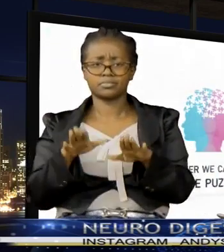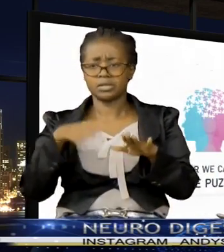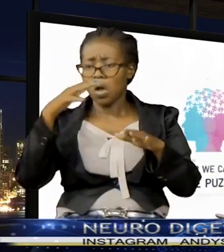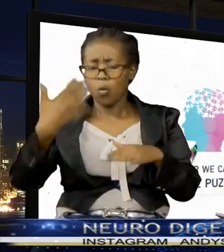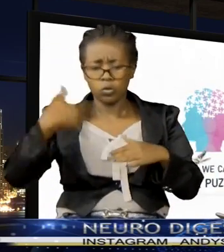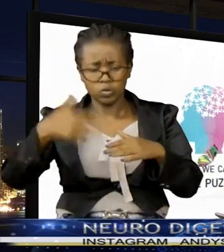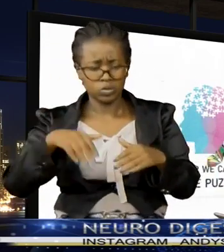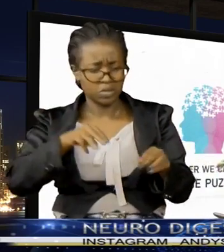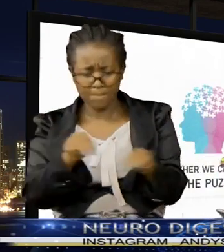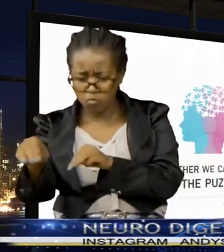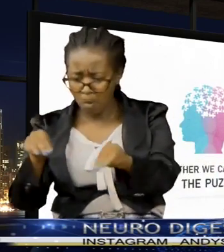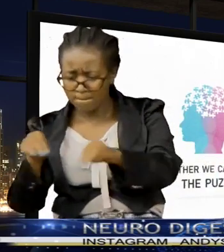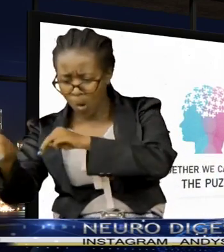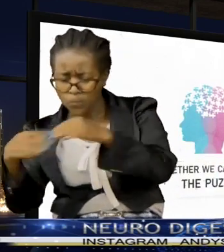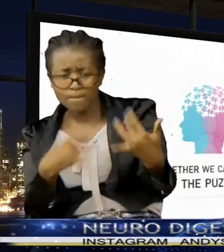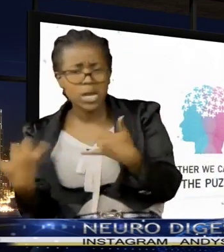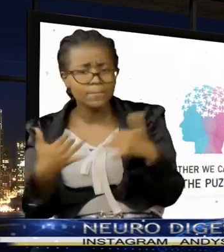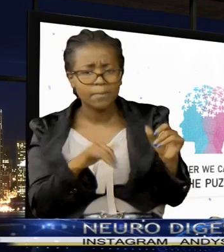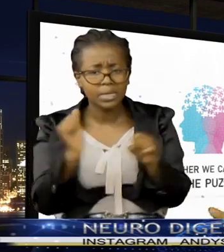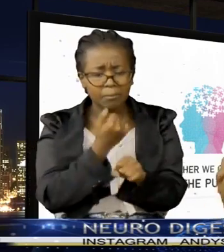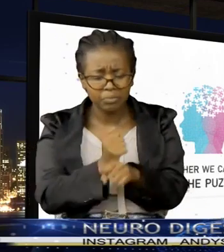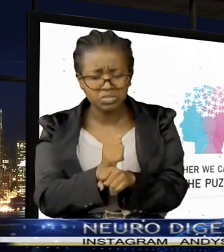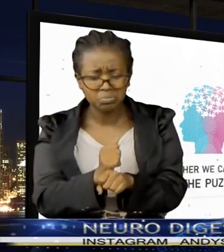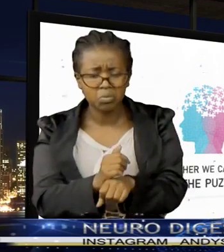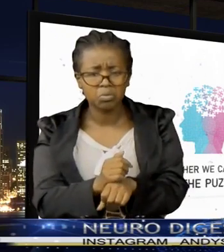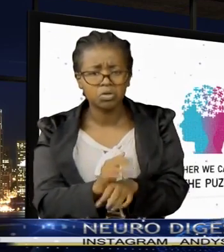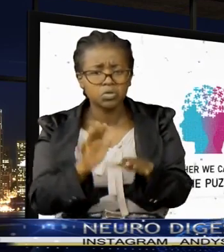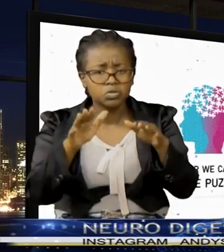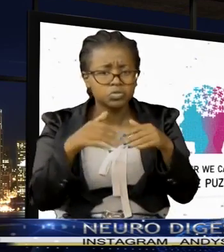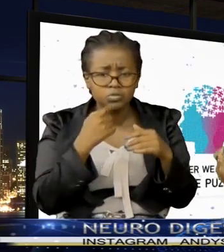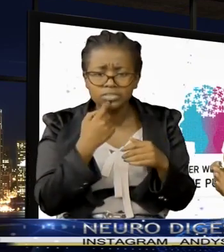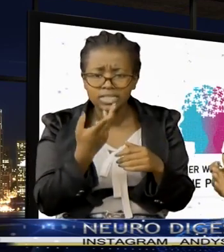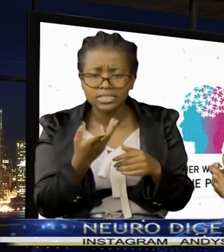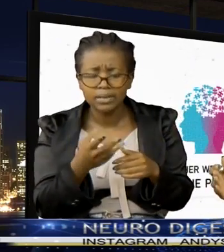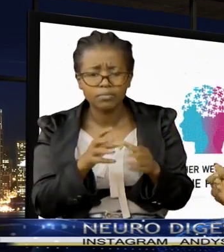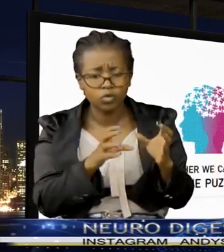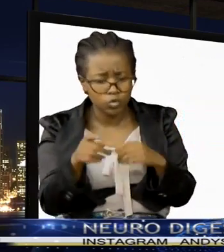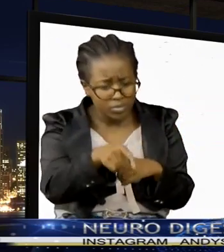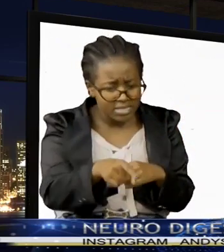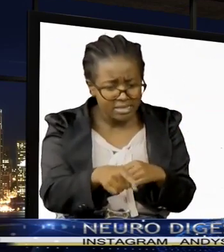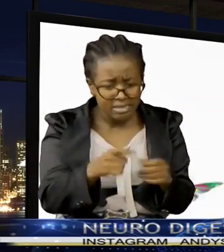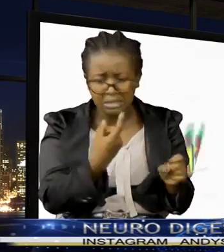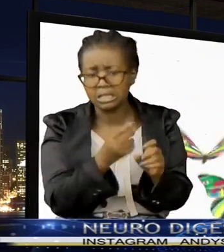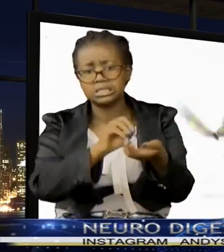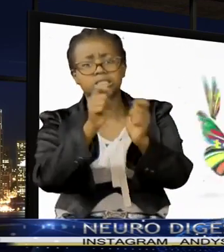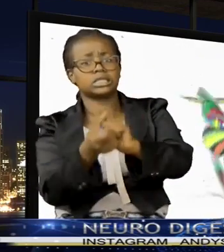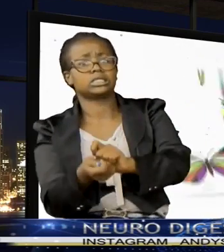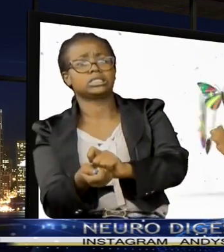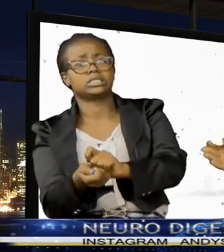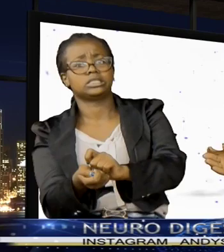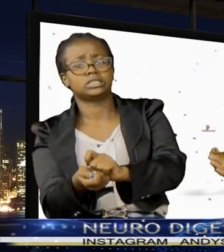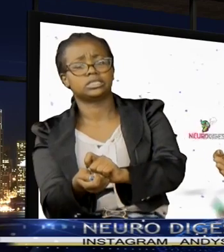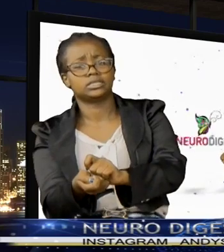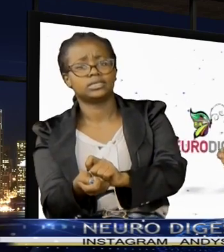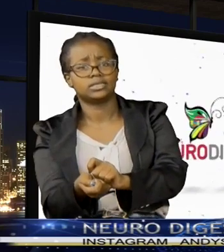over? Why can't this child just follow instructions? You tell them, do A, they do B. You tell them, go to X, they want to go to